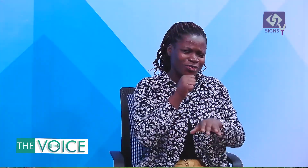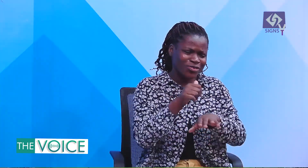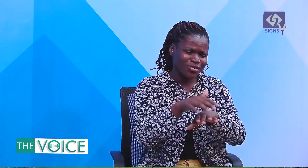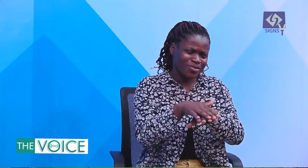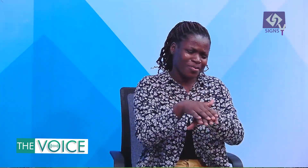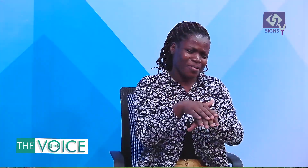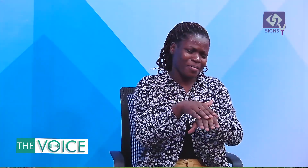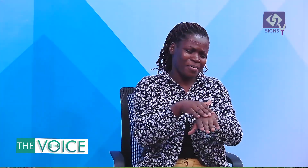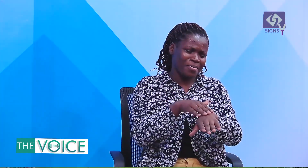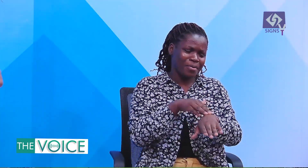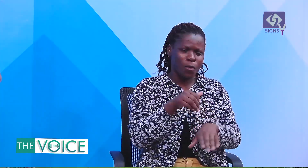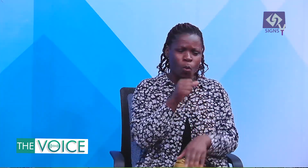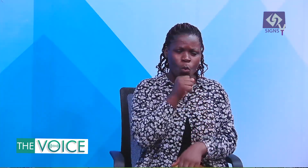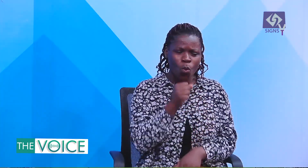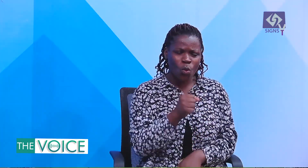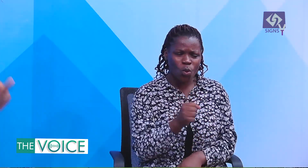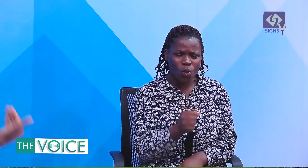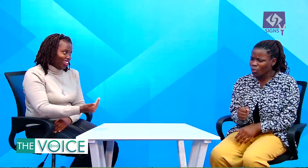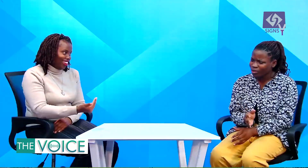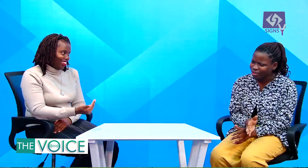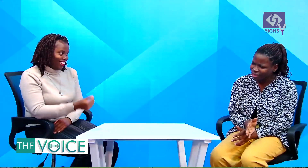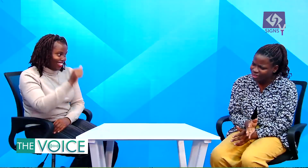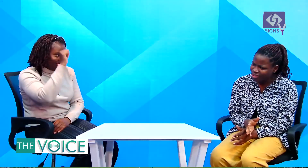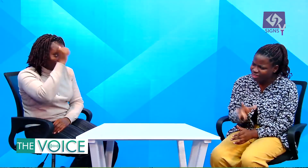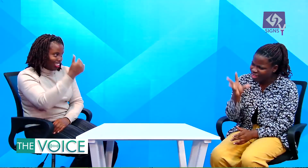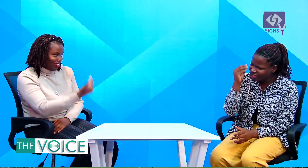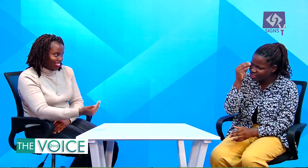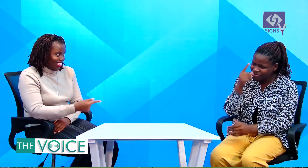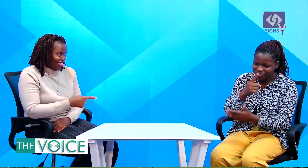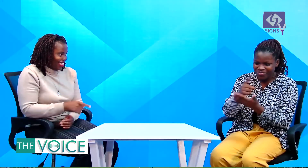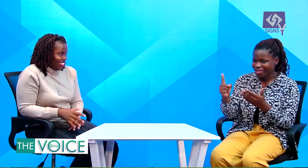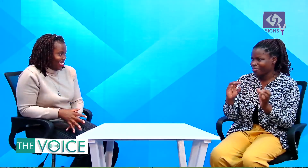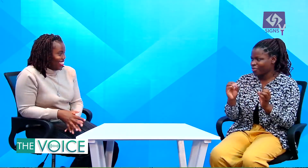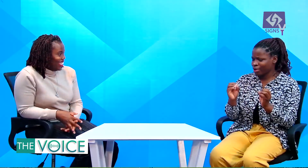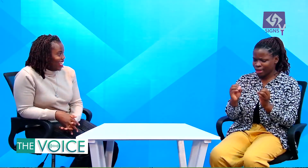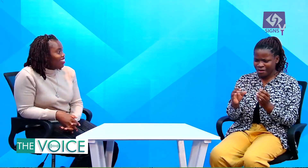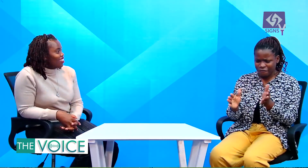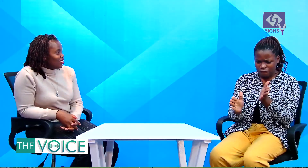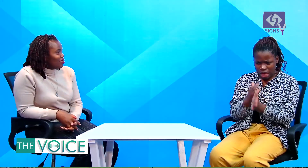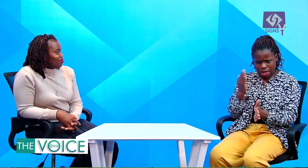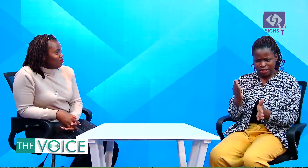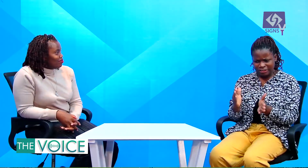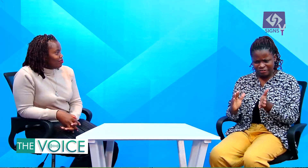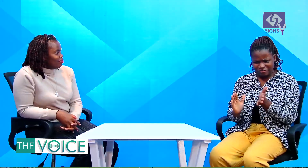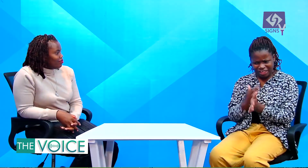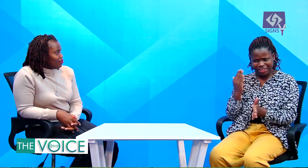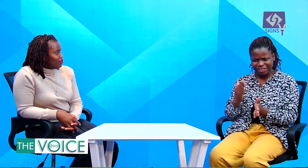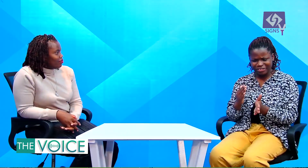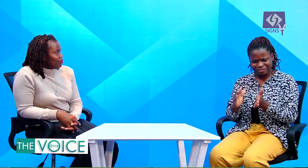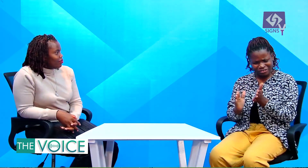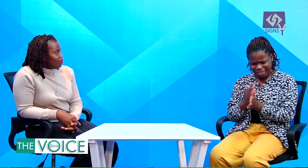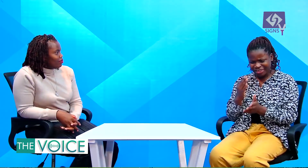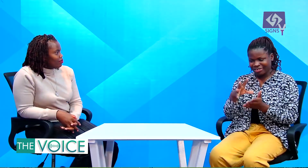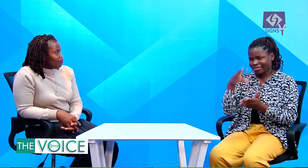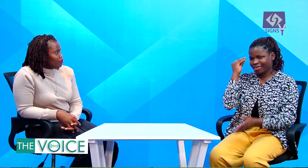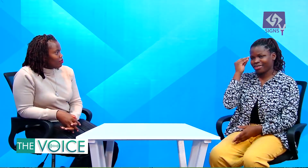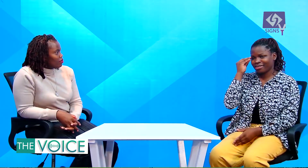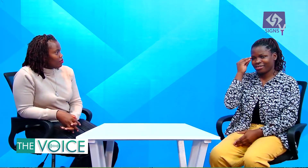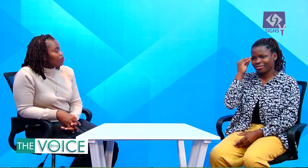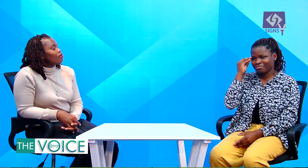a very fast learner. I'm not slow. So it means you are a clever child. Yeah, I really was able to